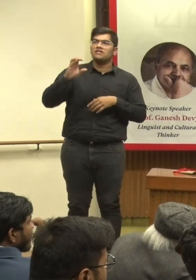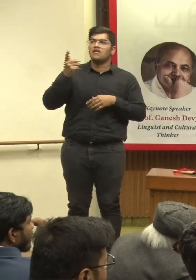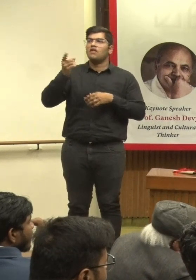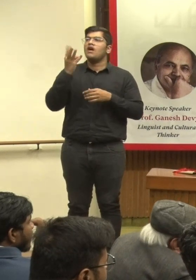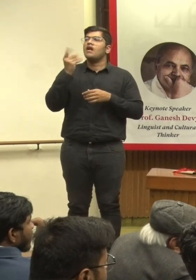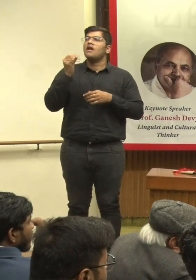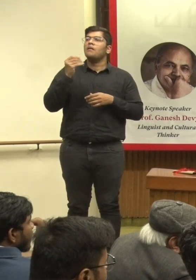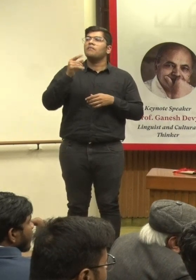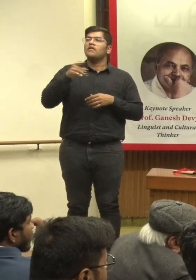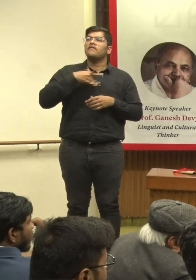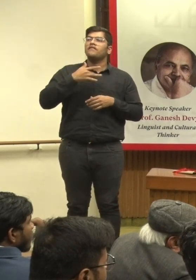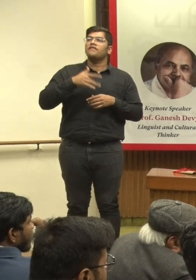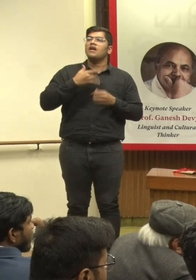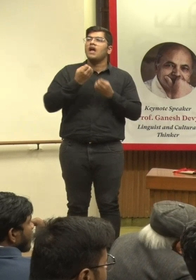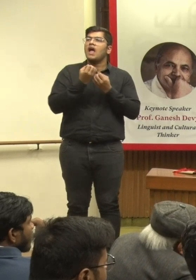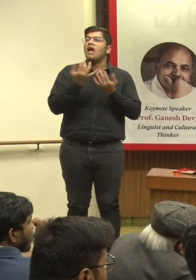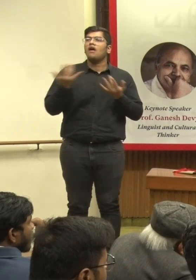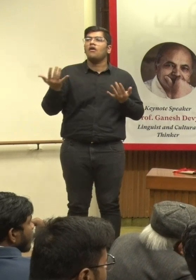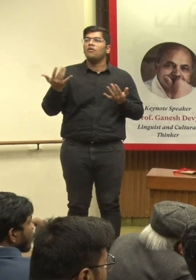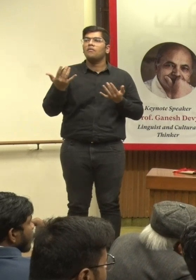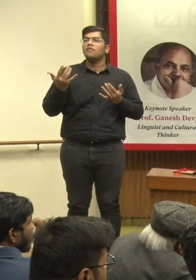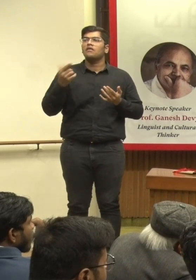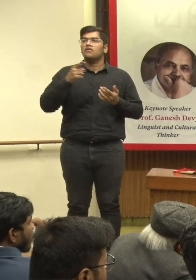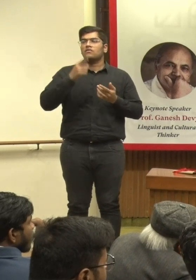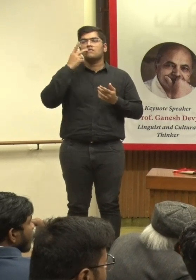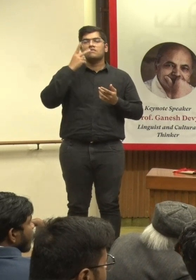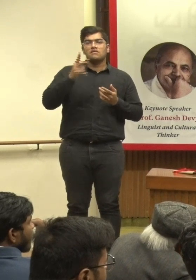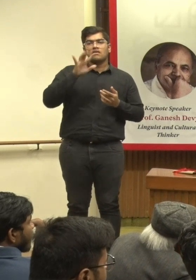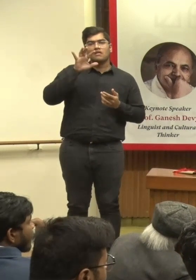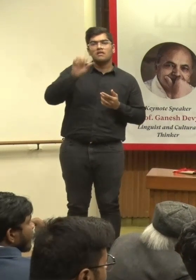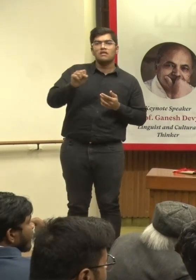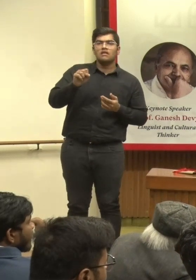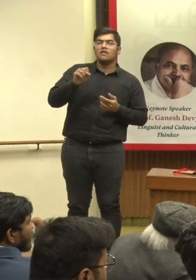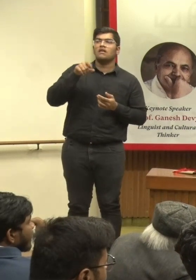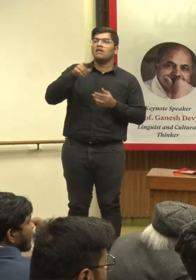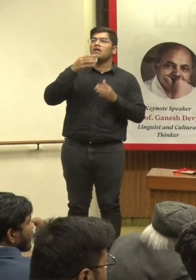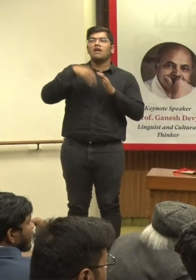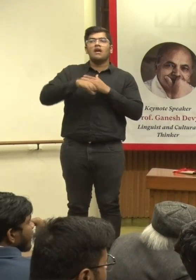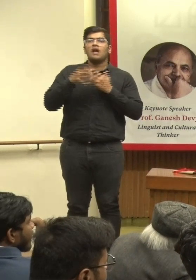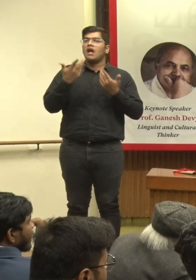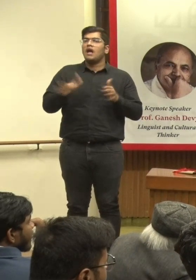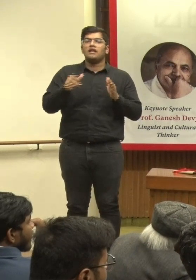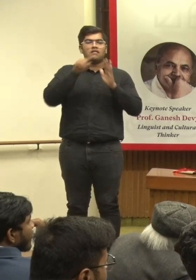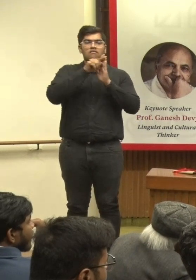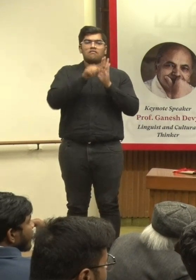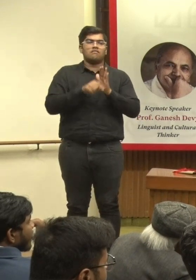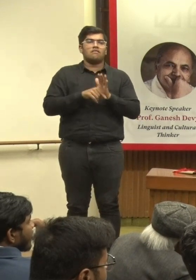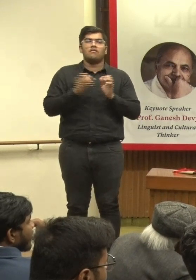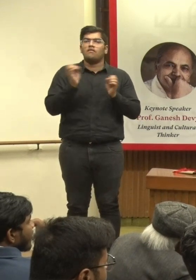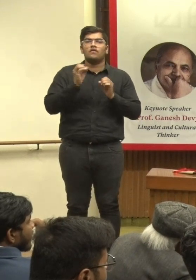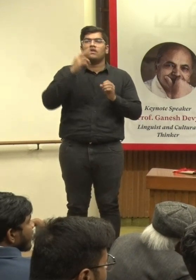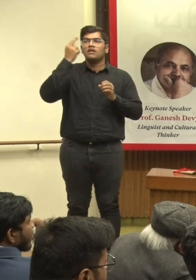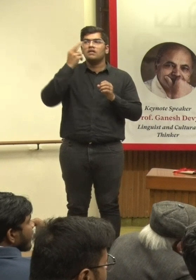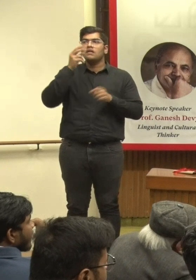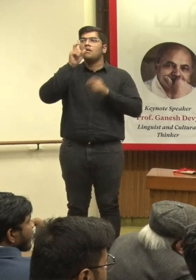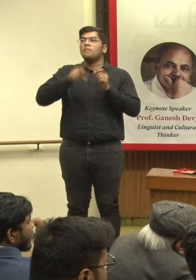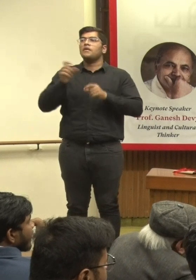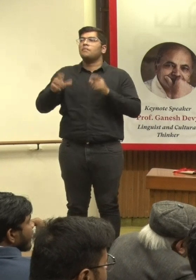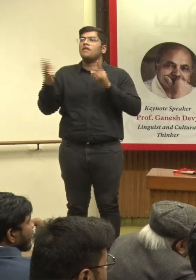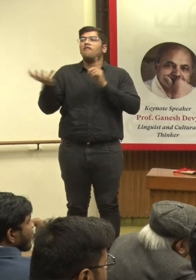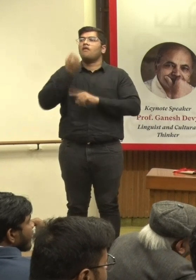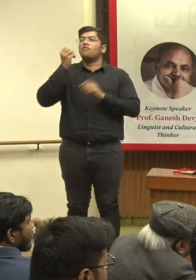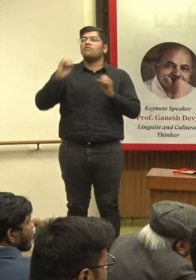of faculty belonging to ST community, and you'll see that they have not filled the post because they did not find competent